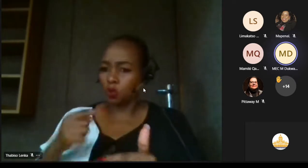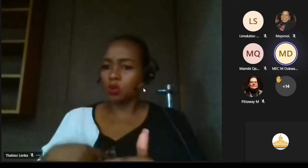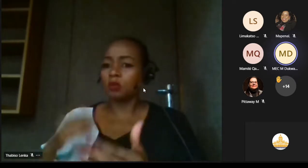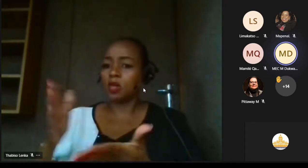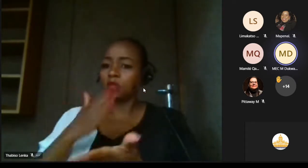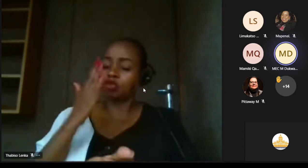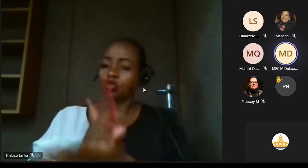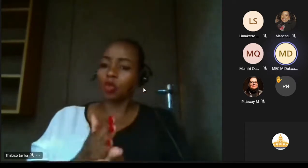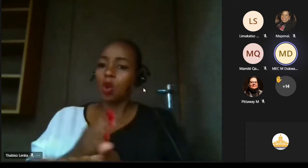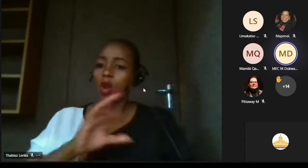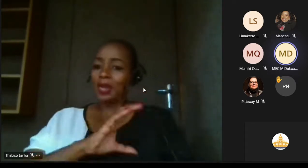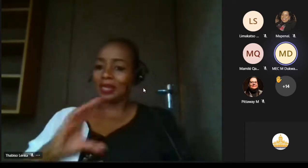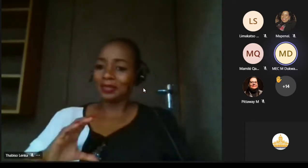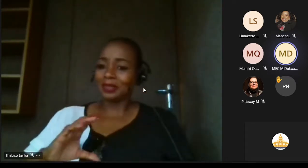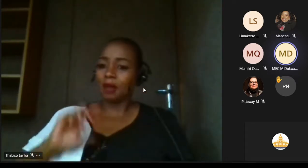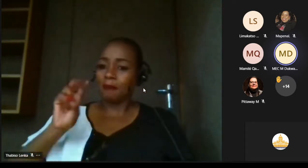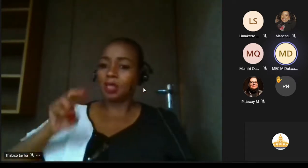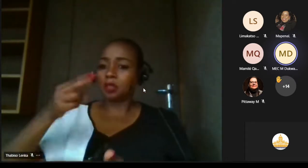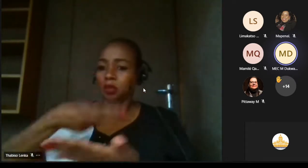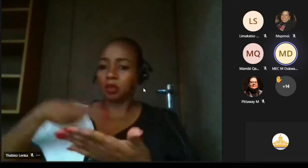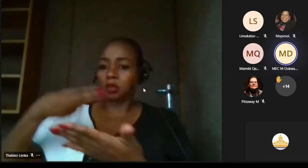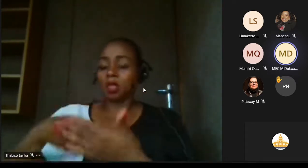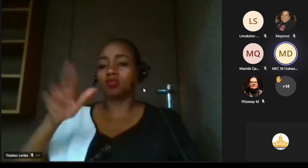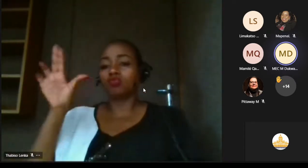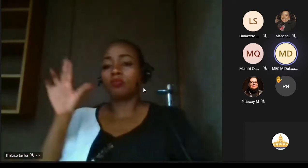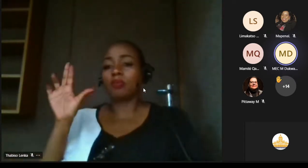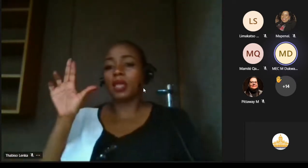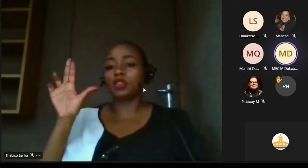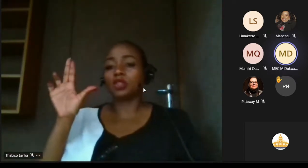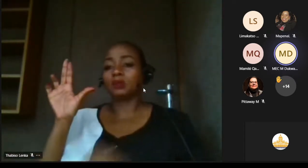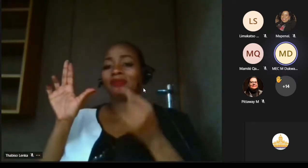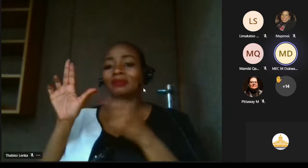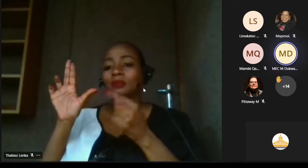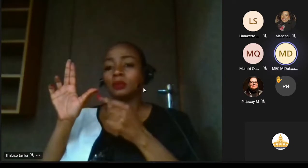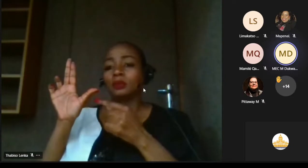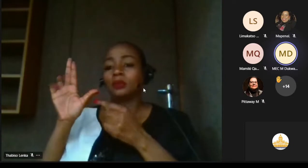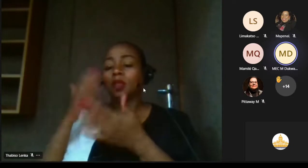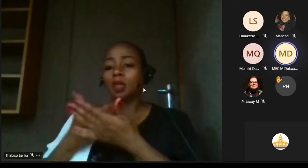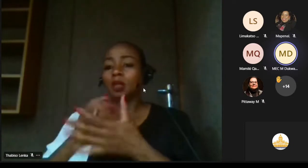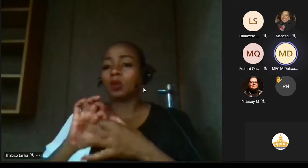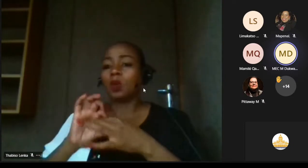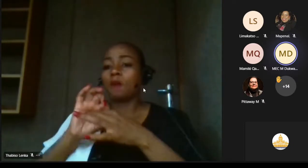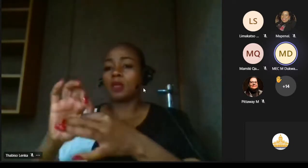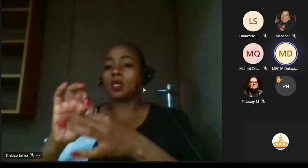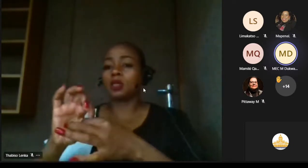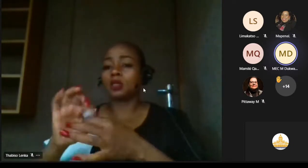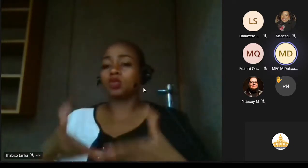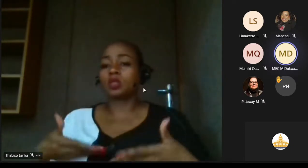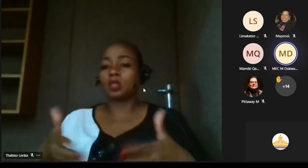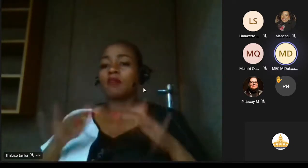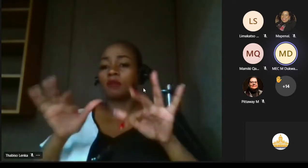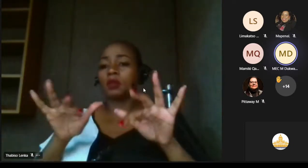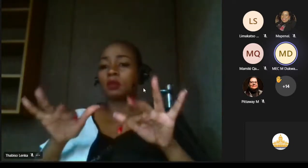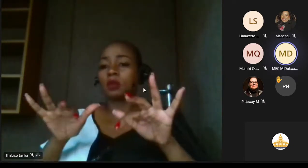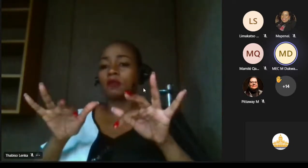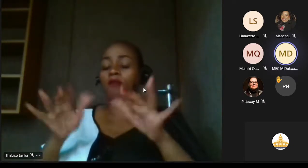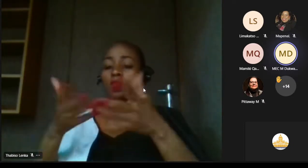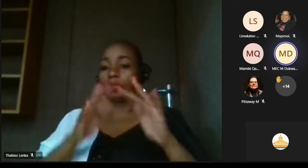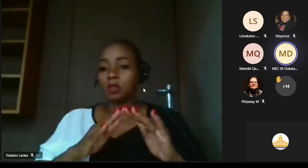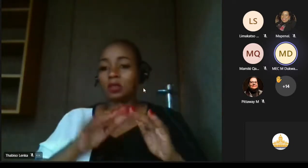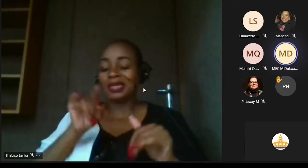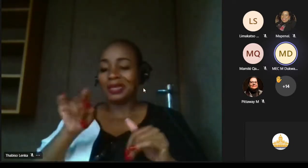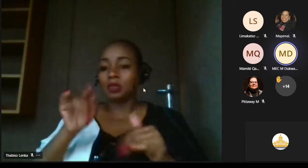our councillors to sign pledges in terms of which they commit to serve the people of our province. This we have done in order to return